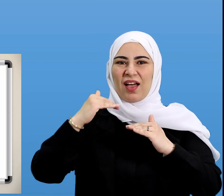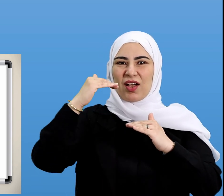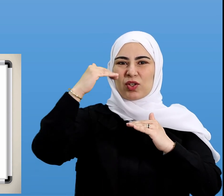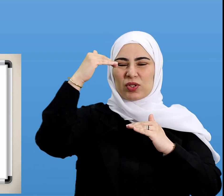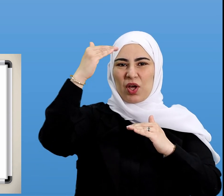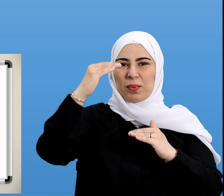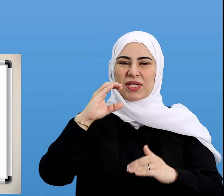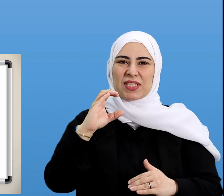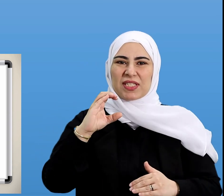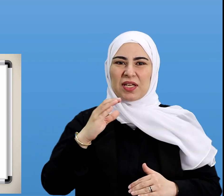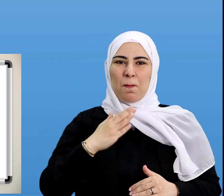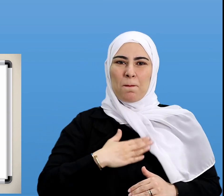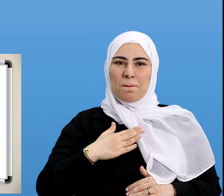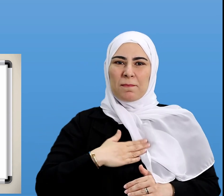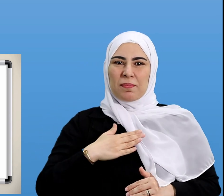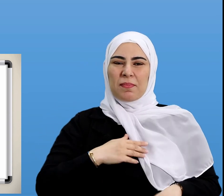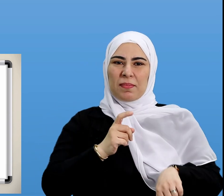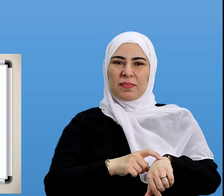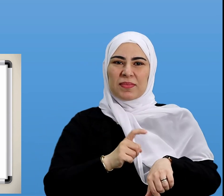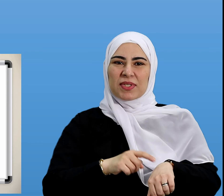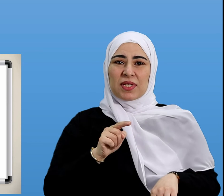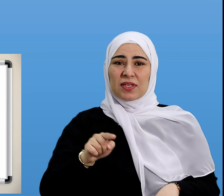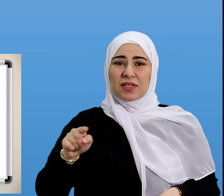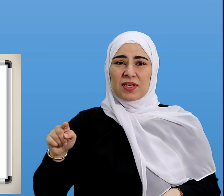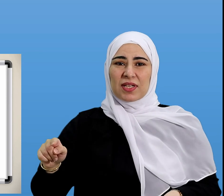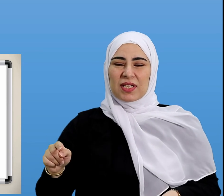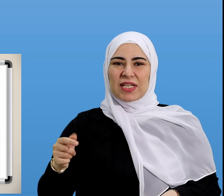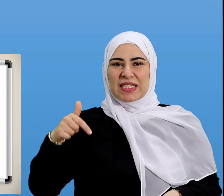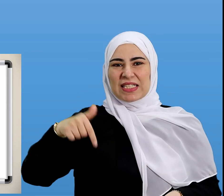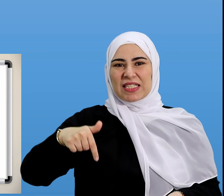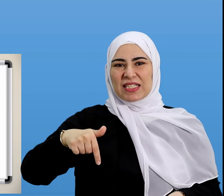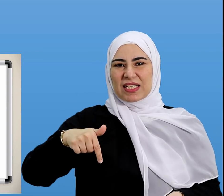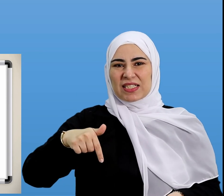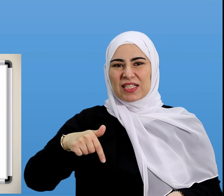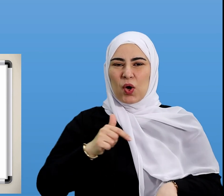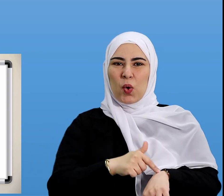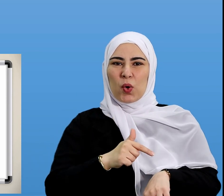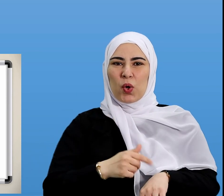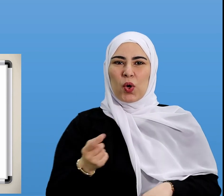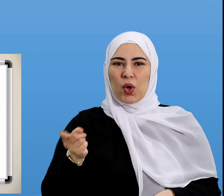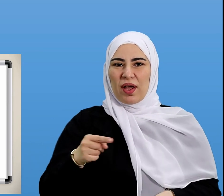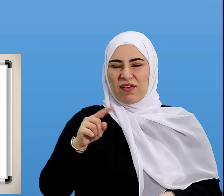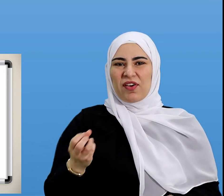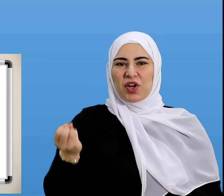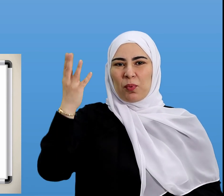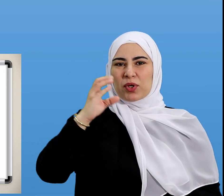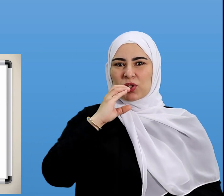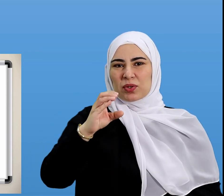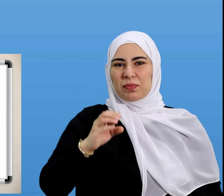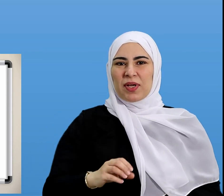morning. The answer is goes off. Do it yourself workbook exercise number 1, page 6,